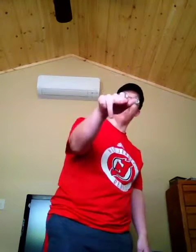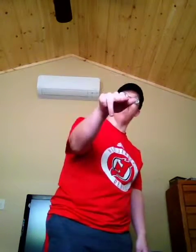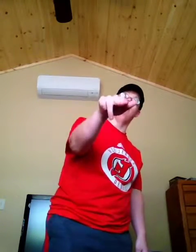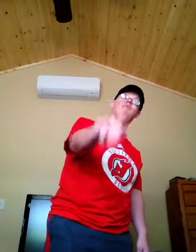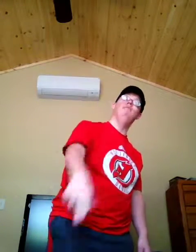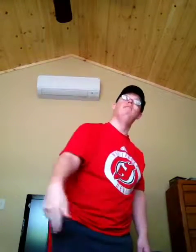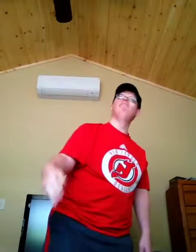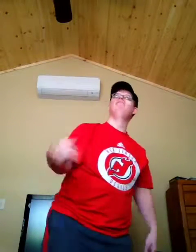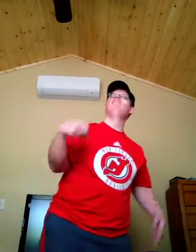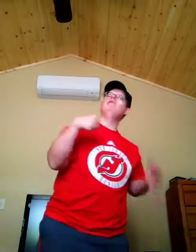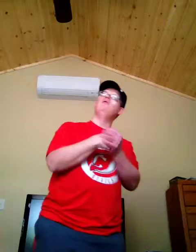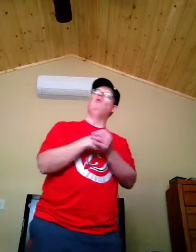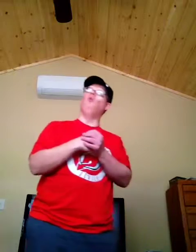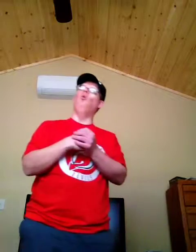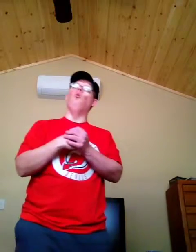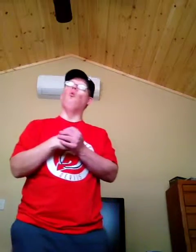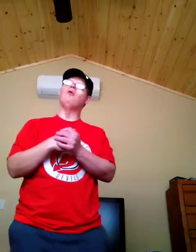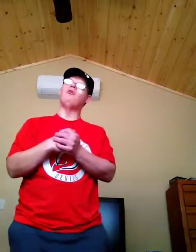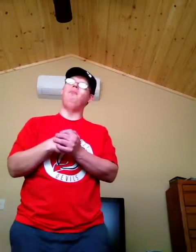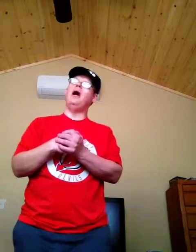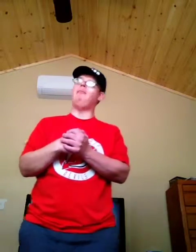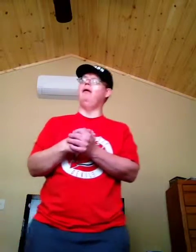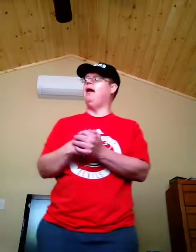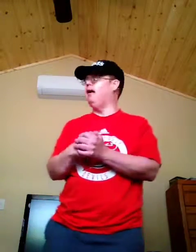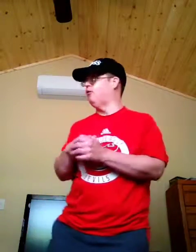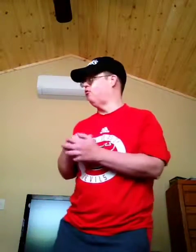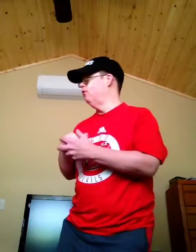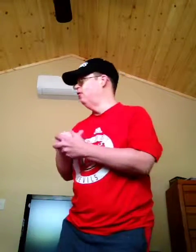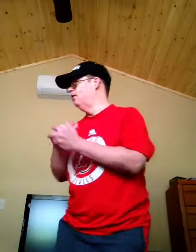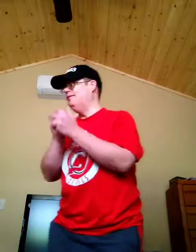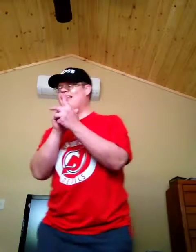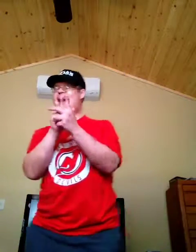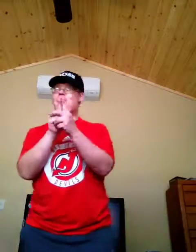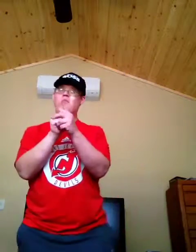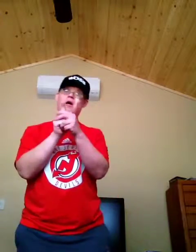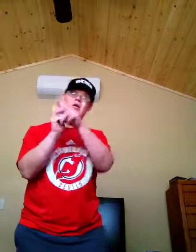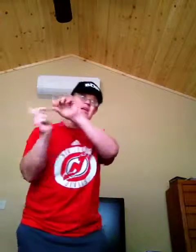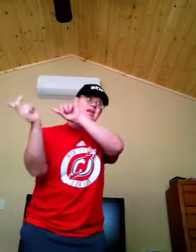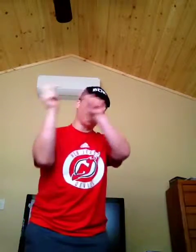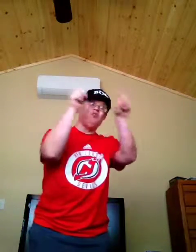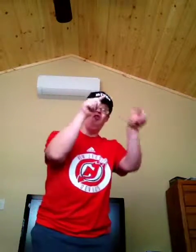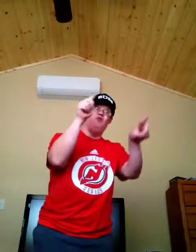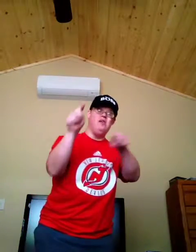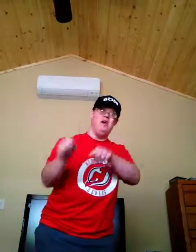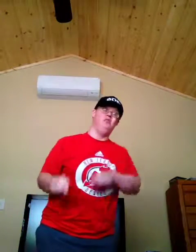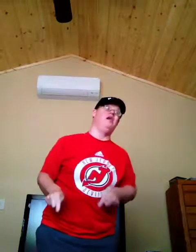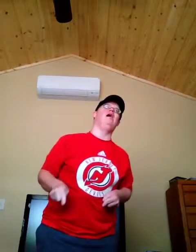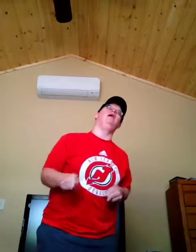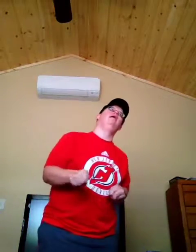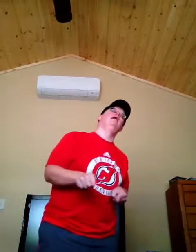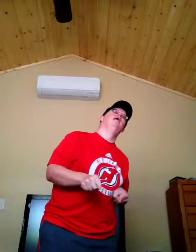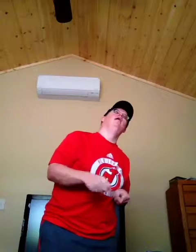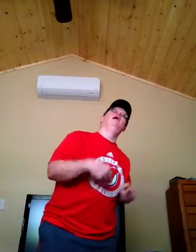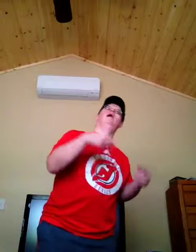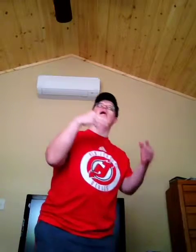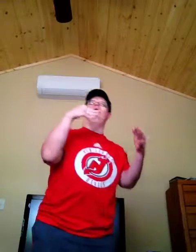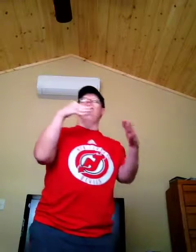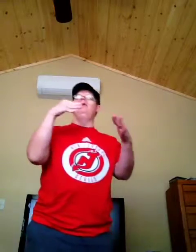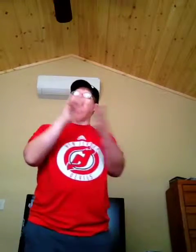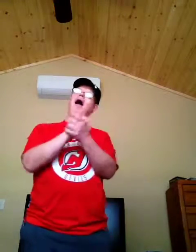vlog. What is poppin', guys? Not much is going on today. I